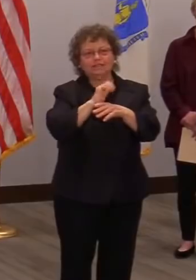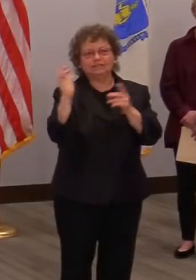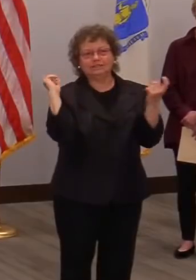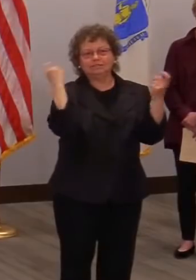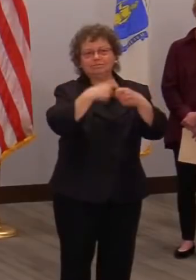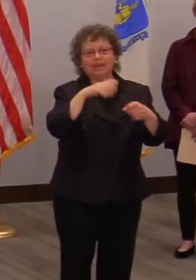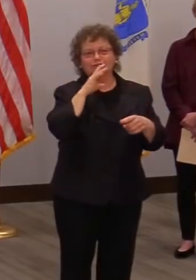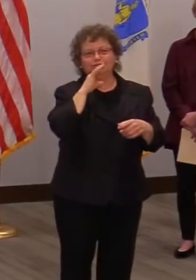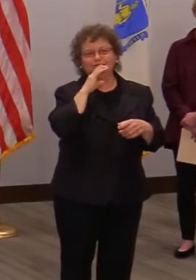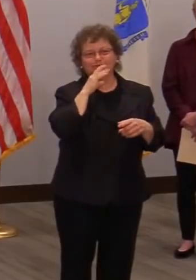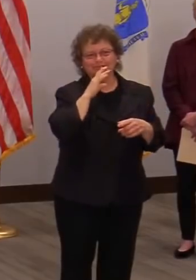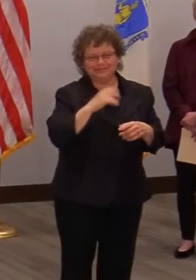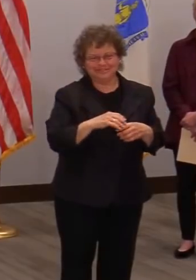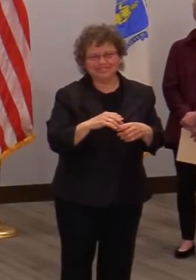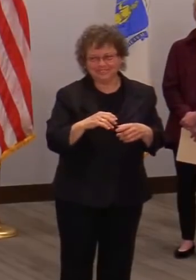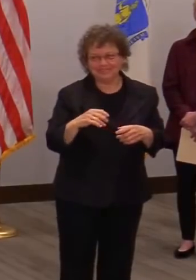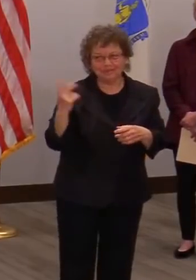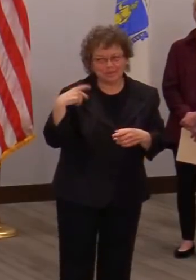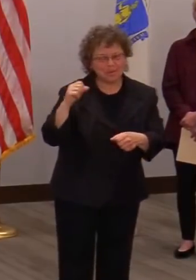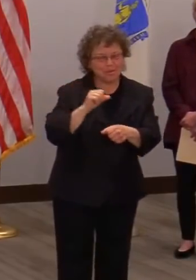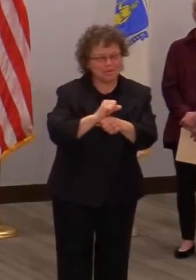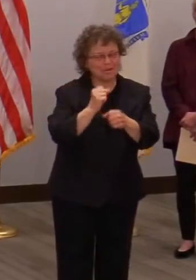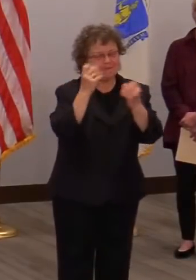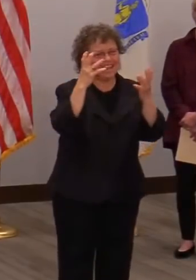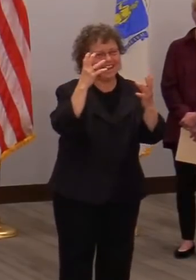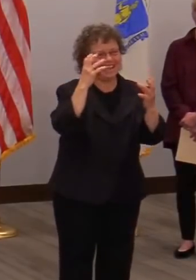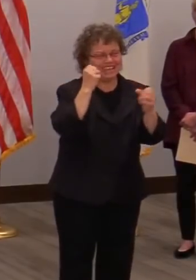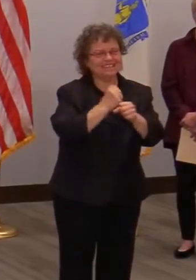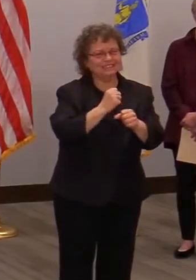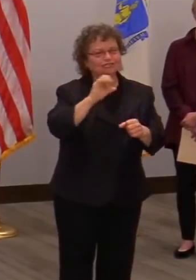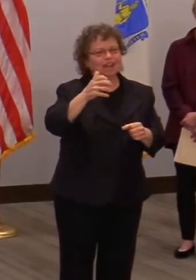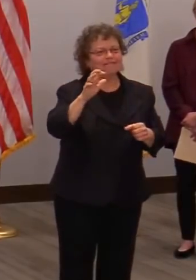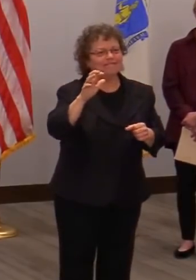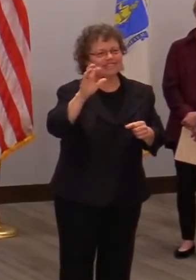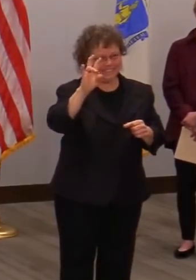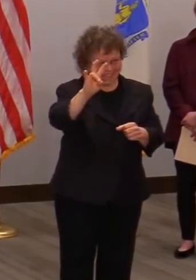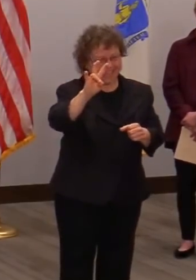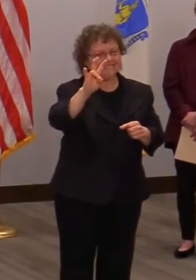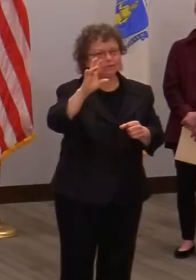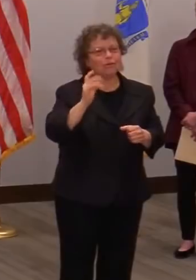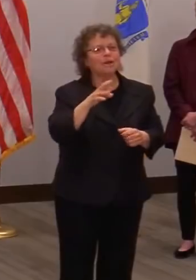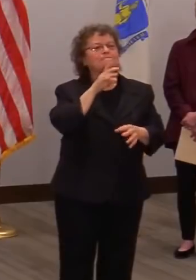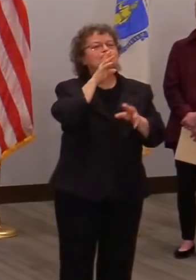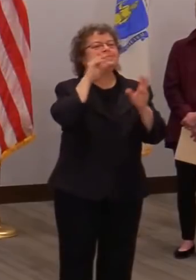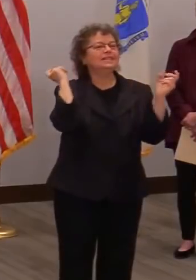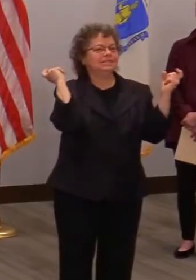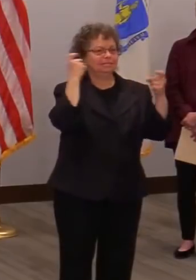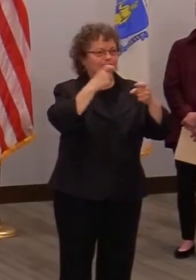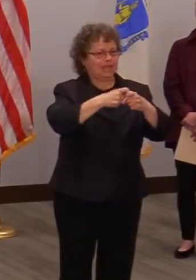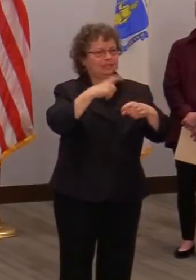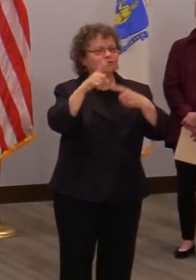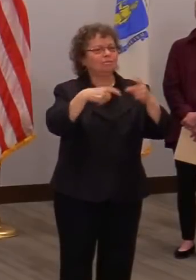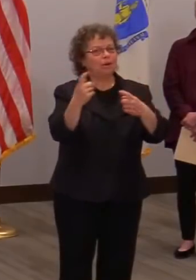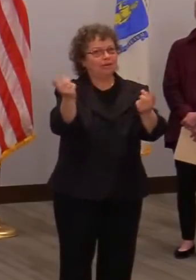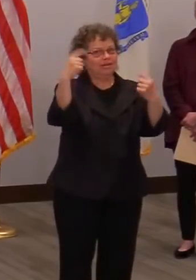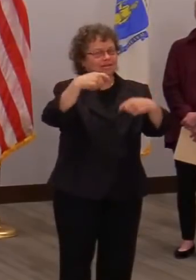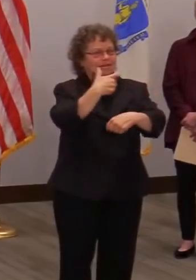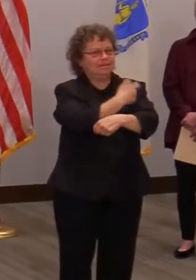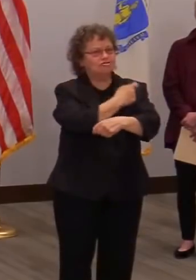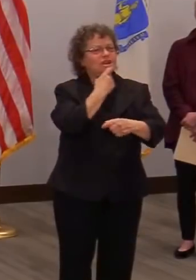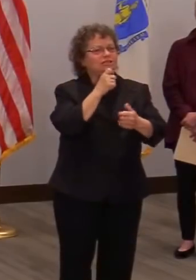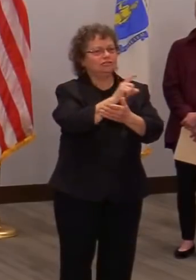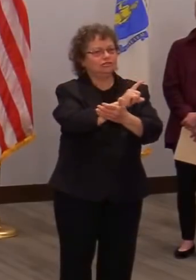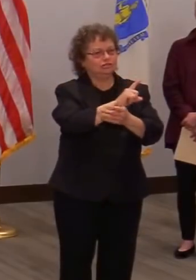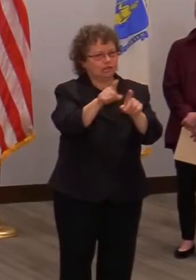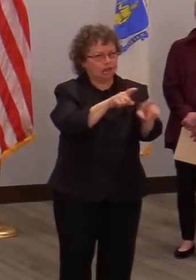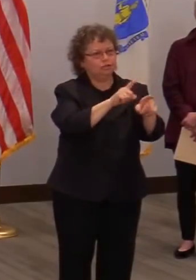yes, we worked together at Channel 7 for many years. So, amigos, estoy aquí porque hoy